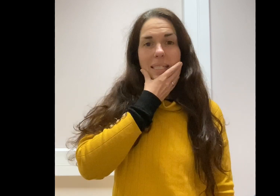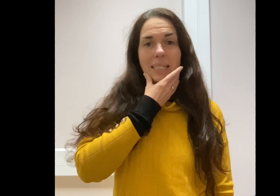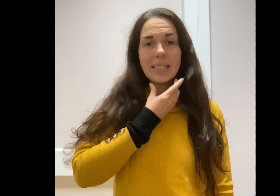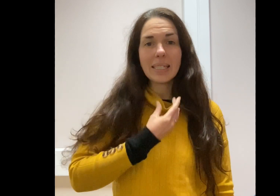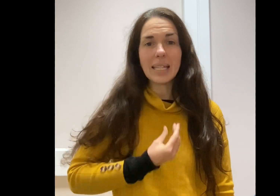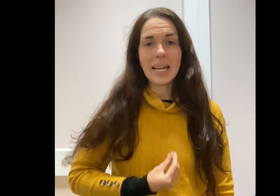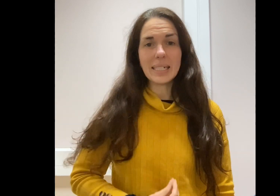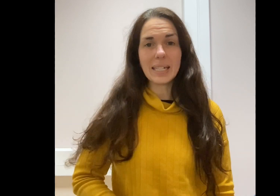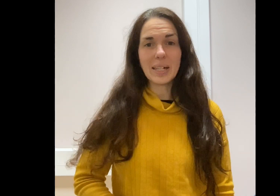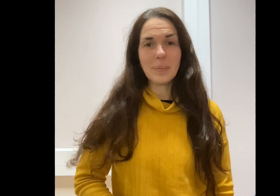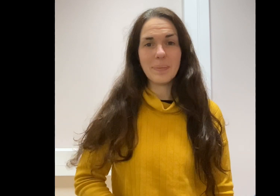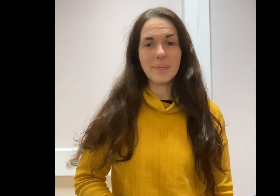Santa.